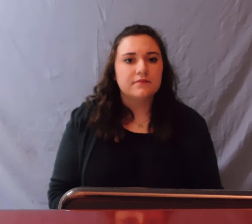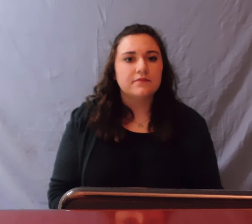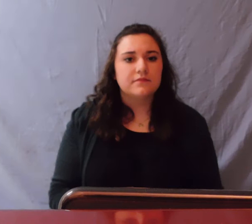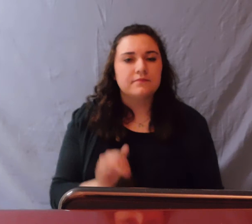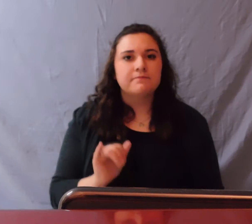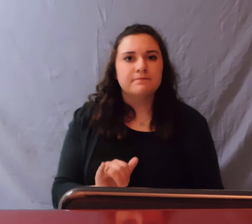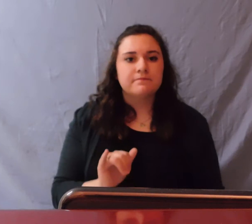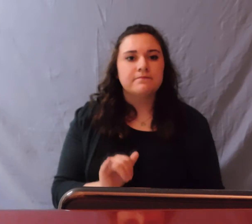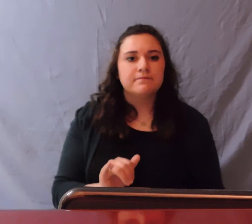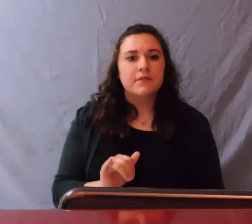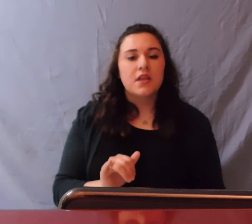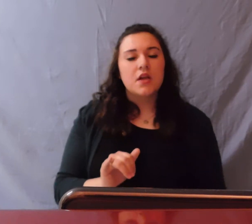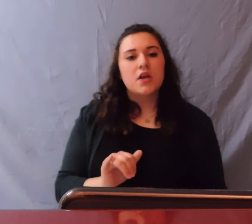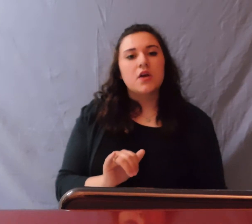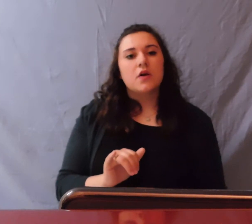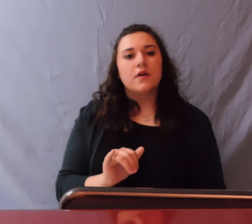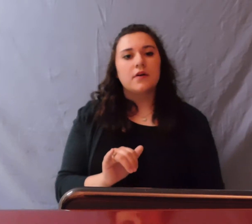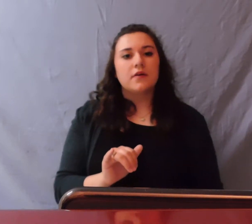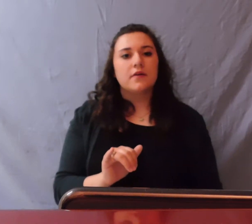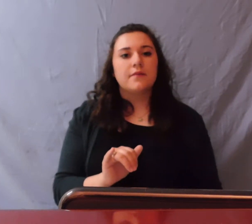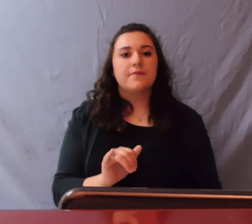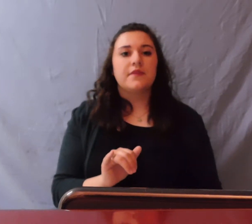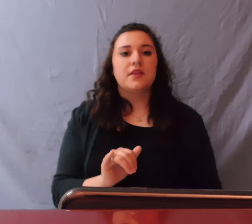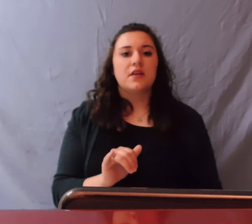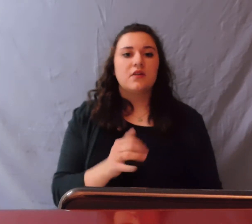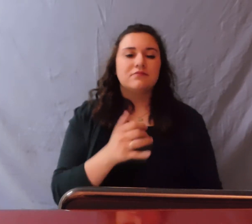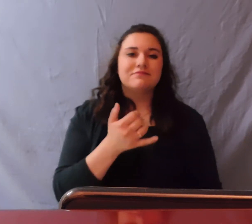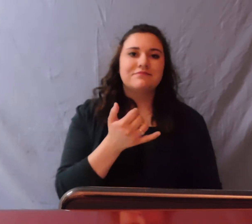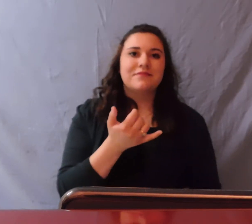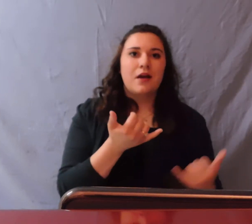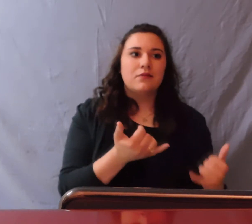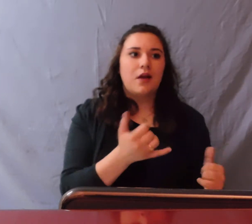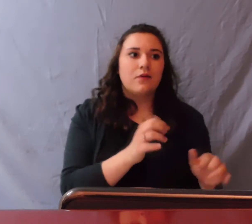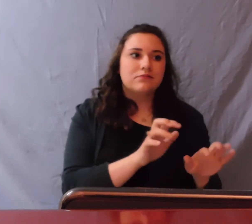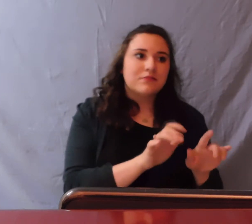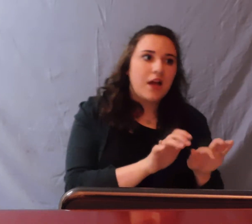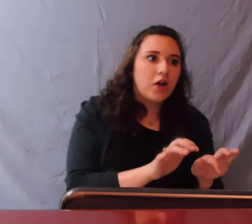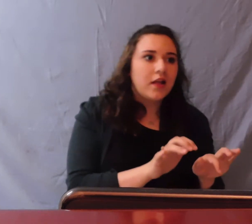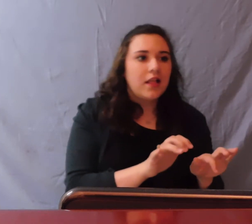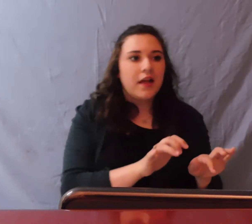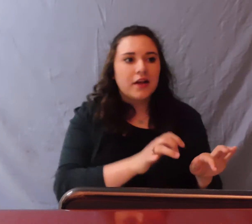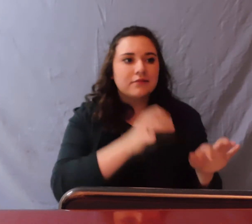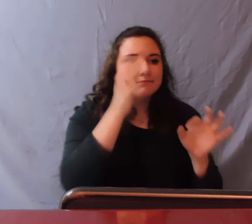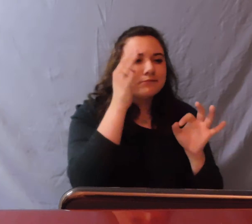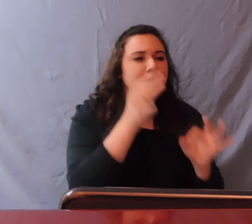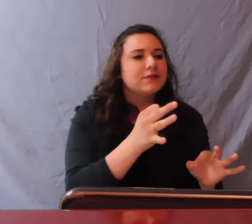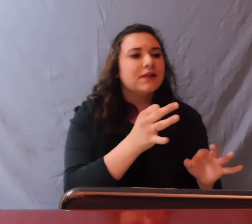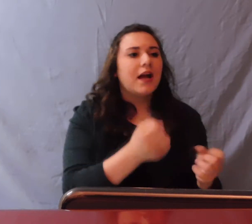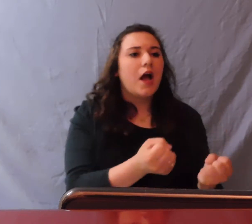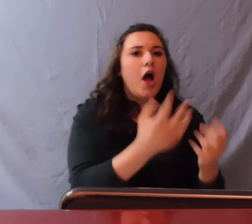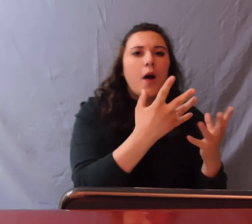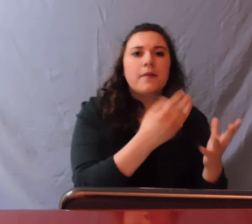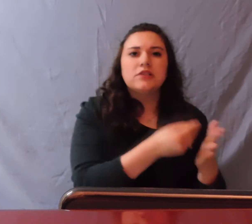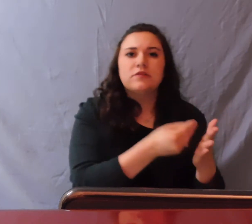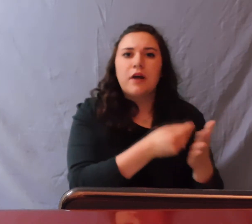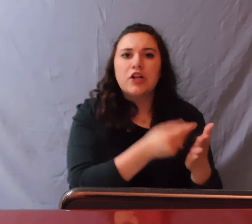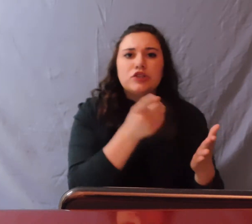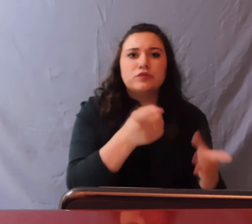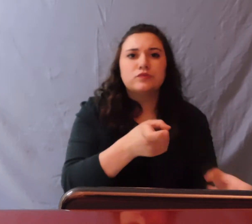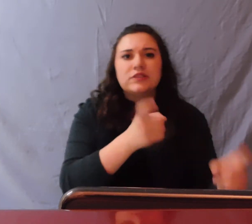Well, and that's where some of this we'll need to calculate and determine how much you will be able to get on a monthly